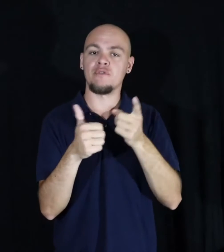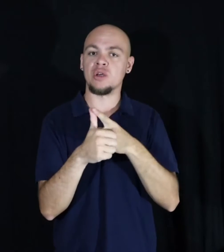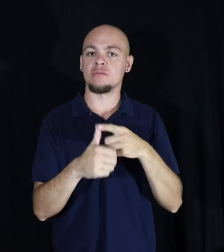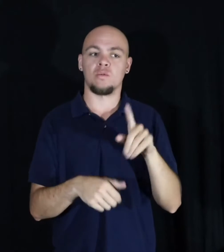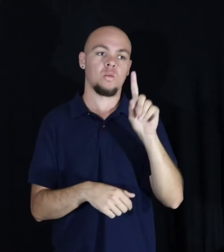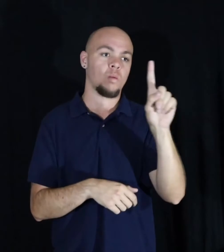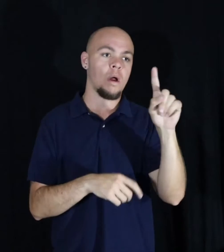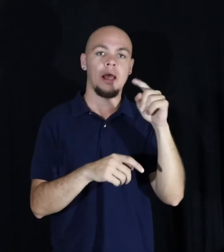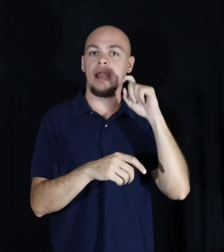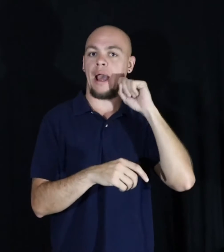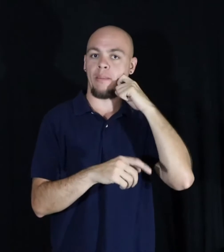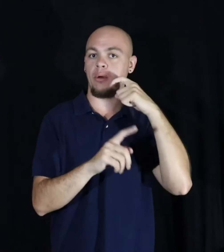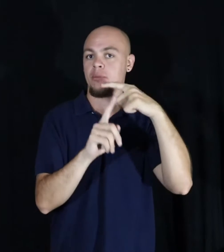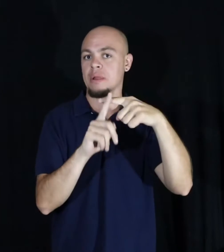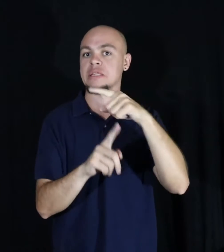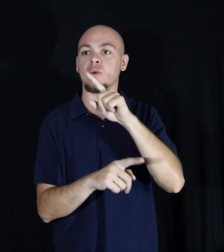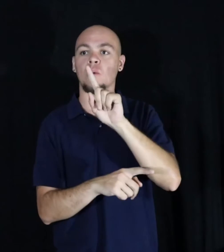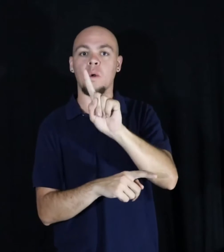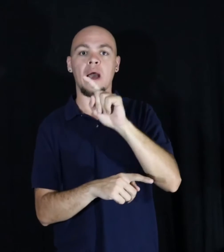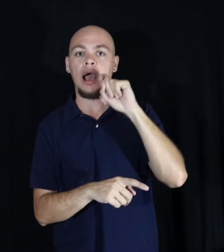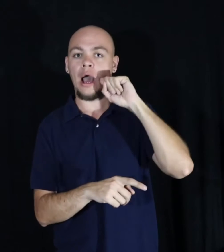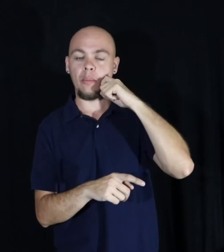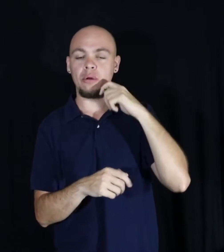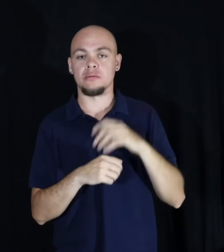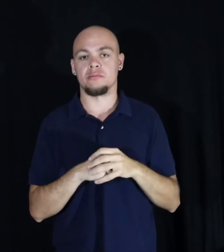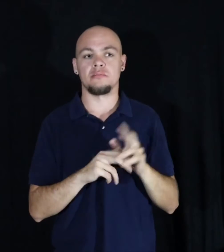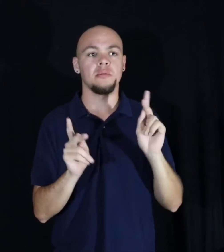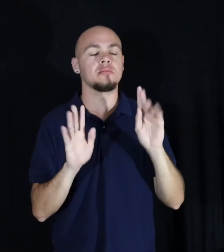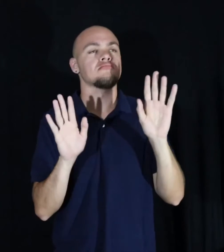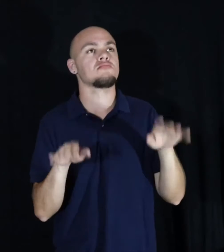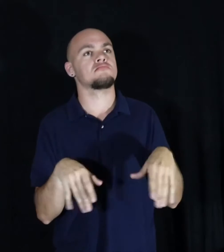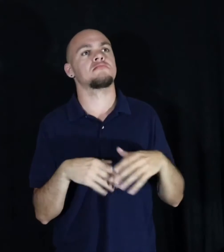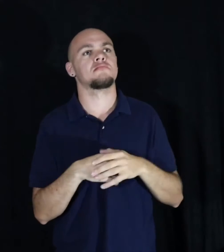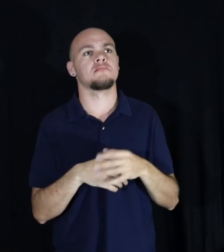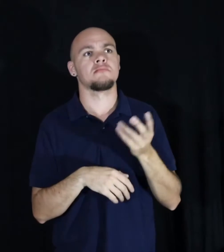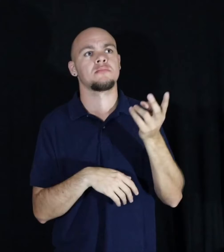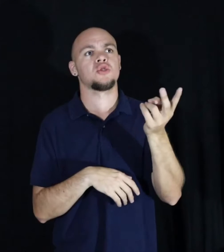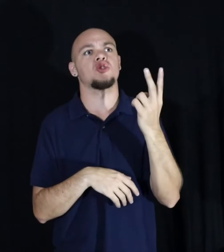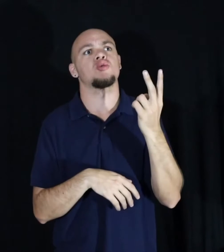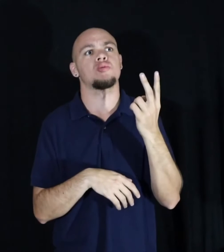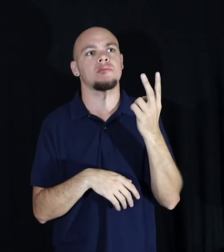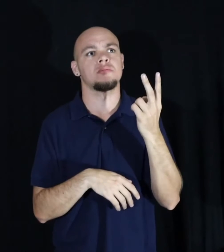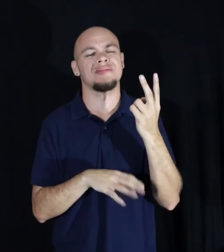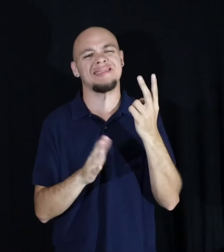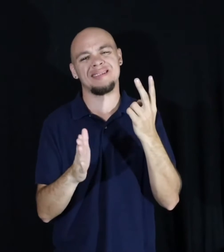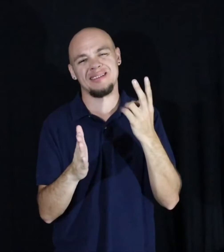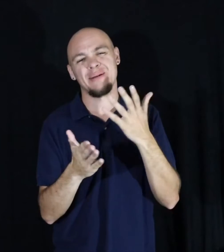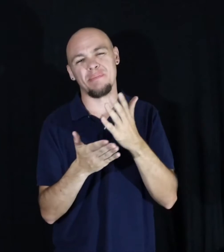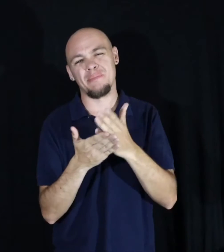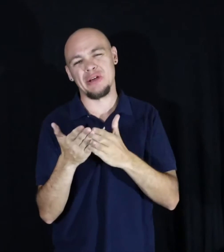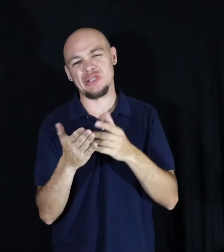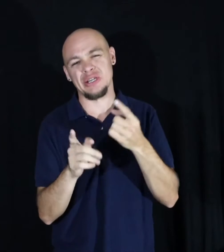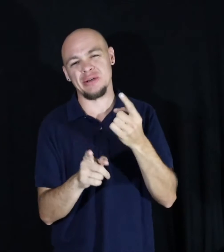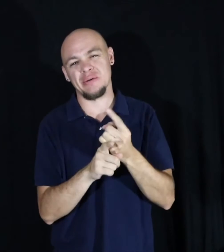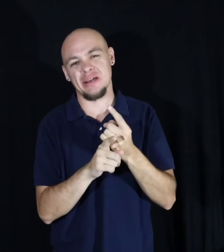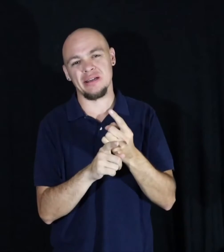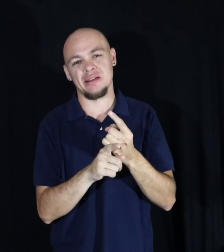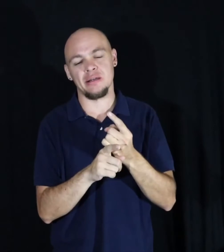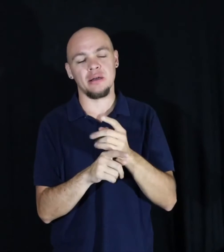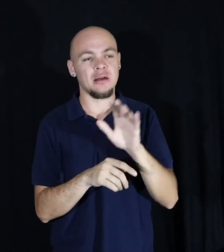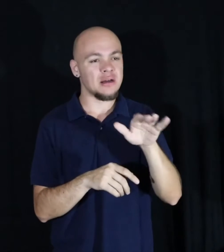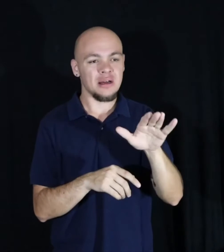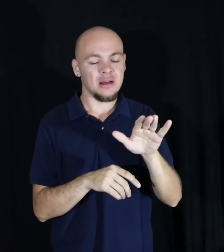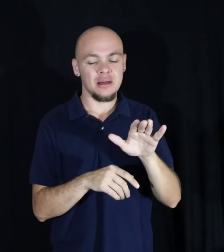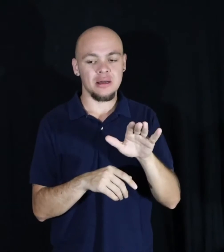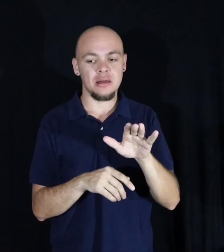what's 1 apple plus 1 apple? And kids will often say 2, which is partially correct. Have them include the words